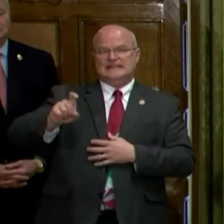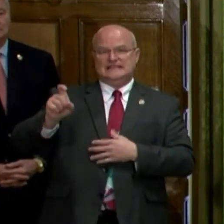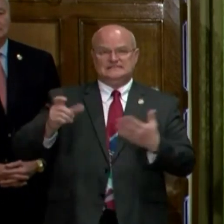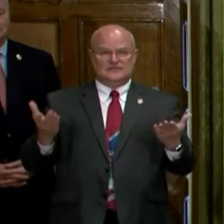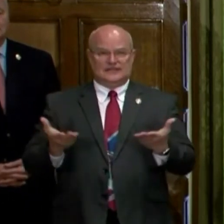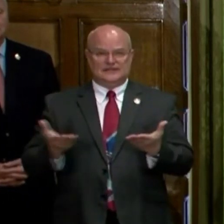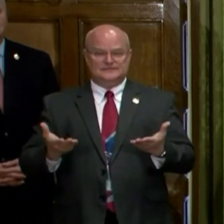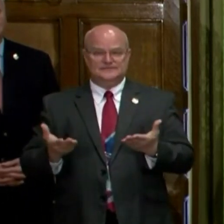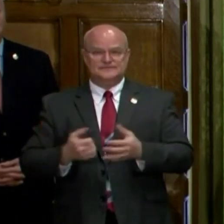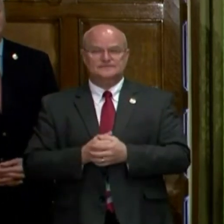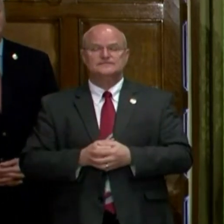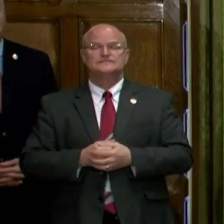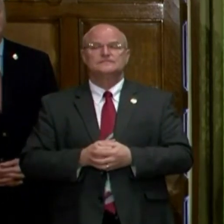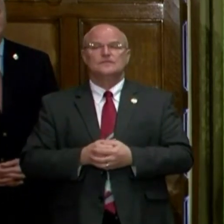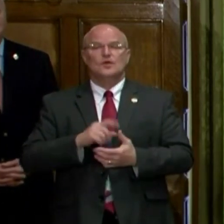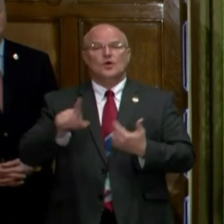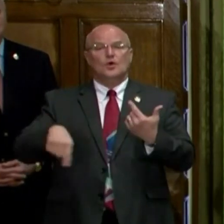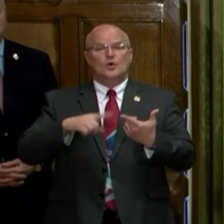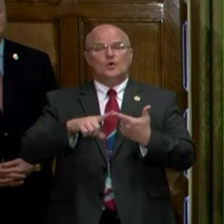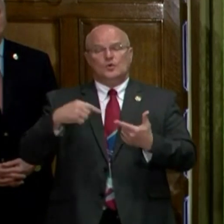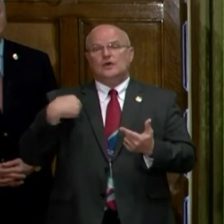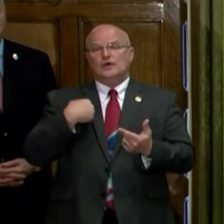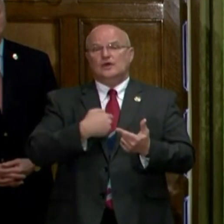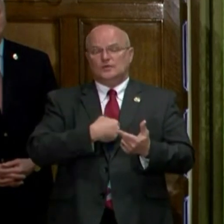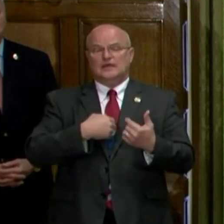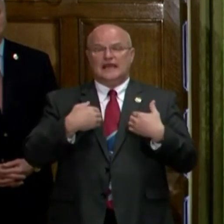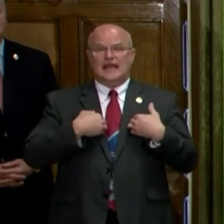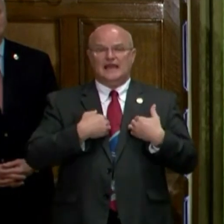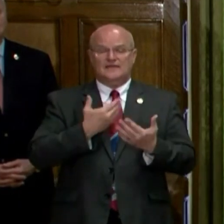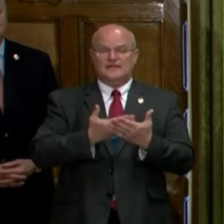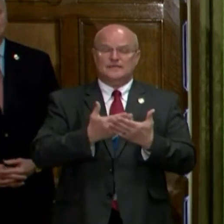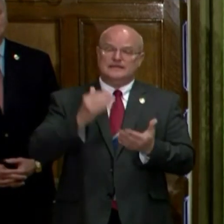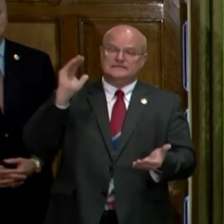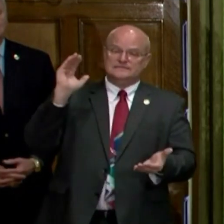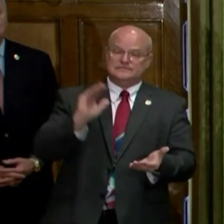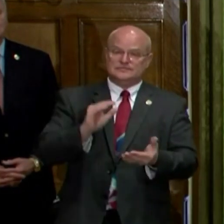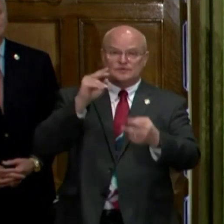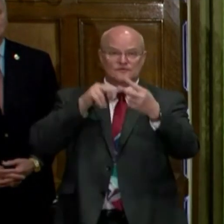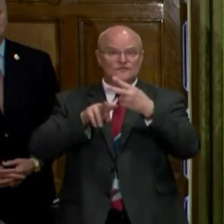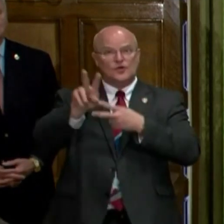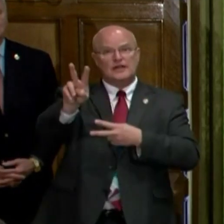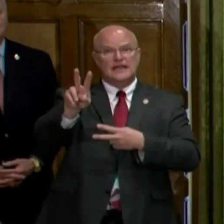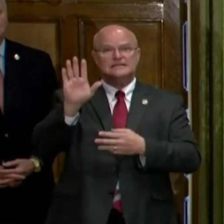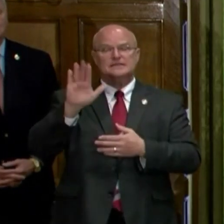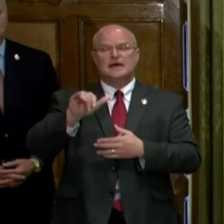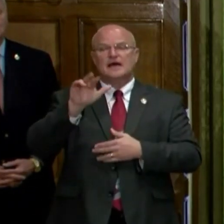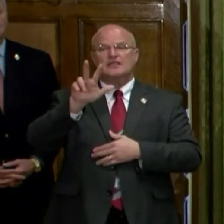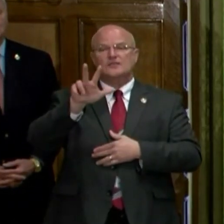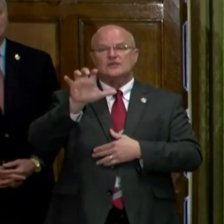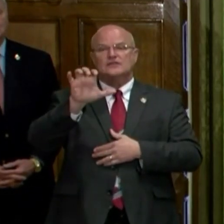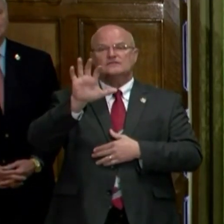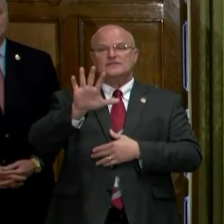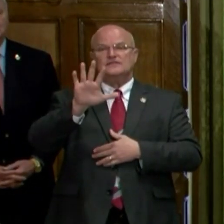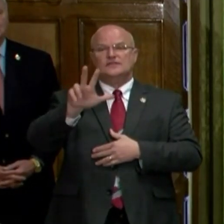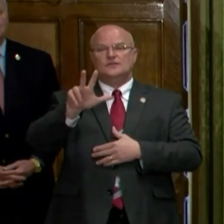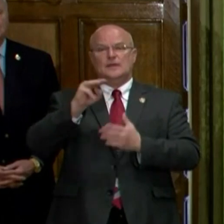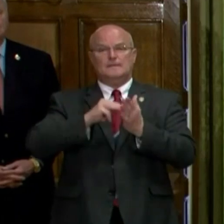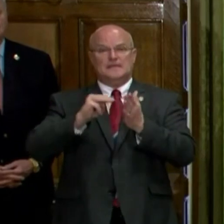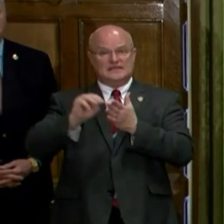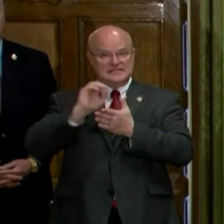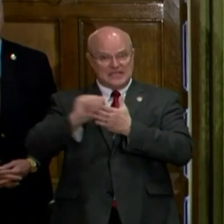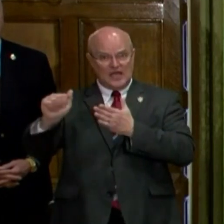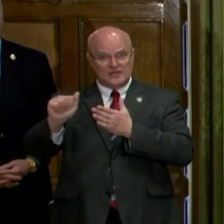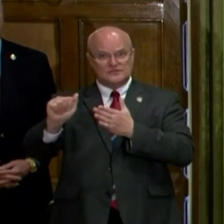here. First of all, whenever we lower the revenue forecast by $353 million, that